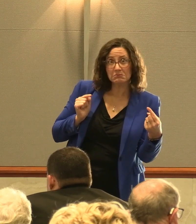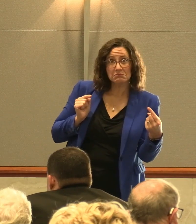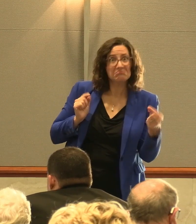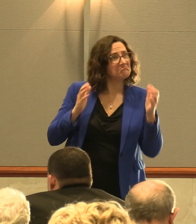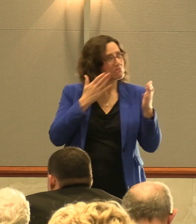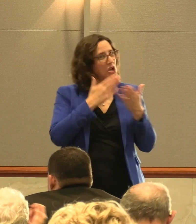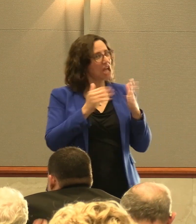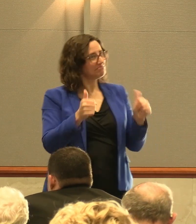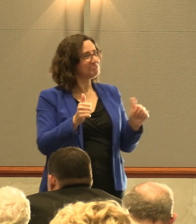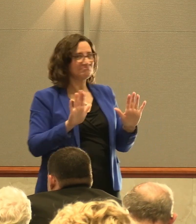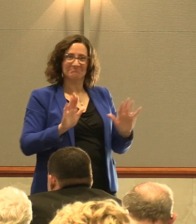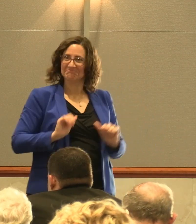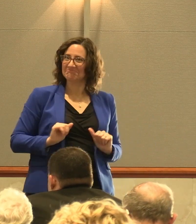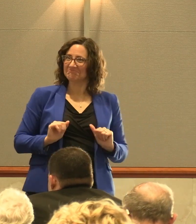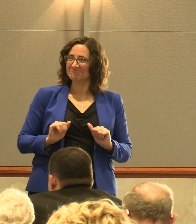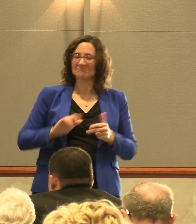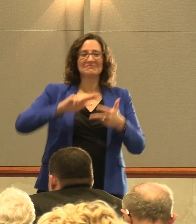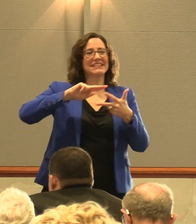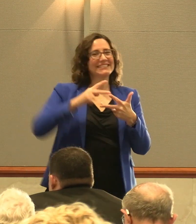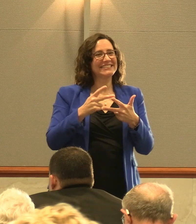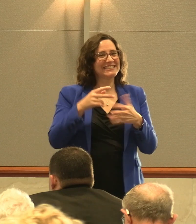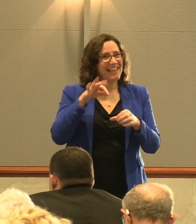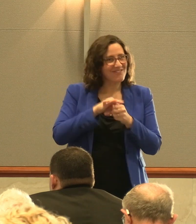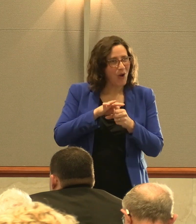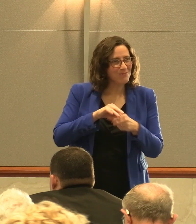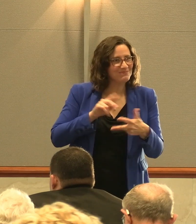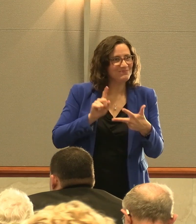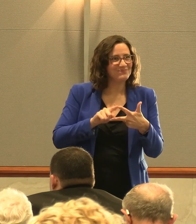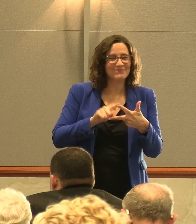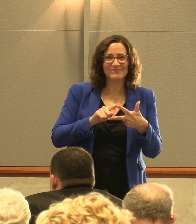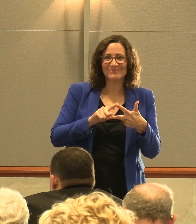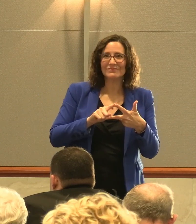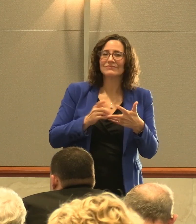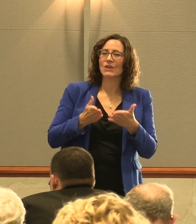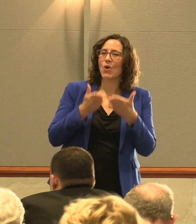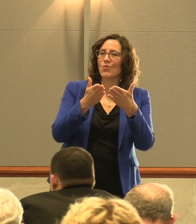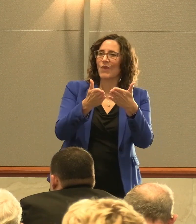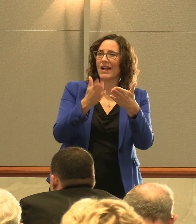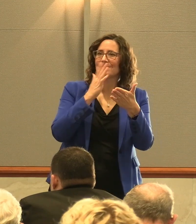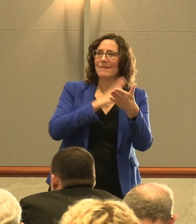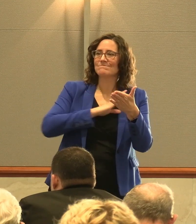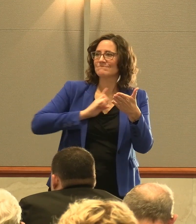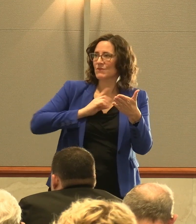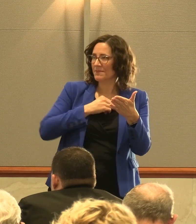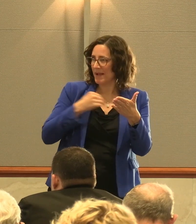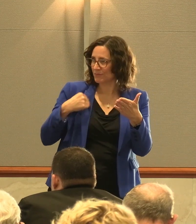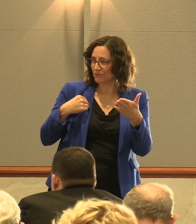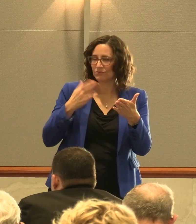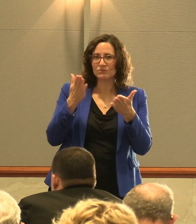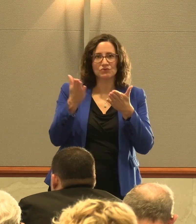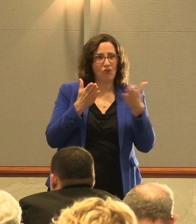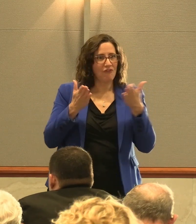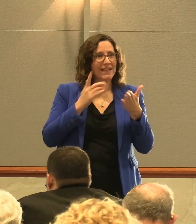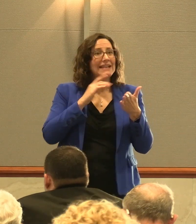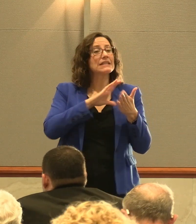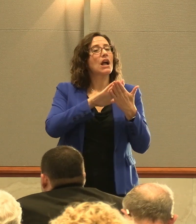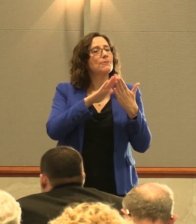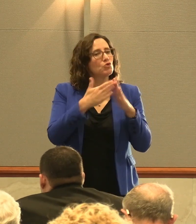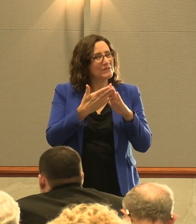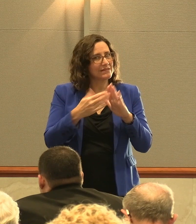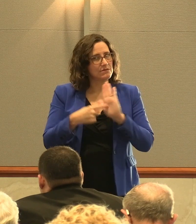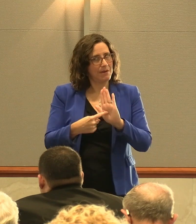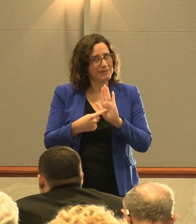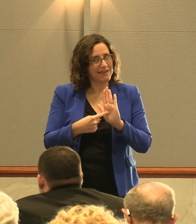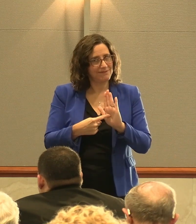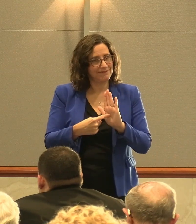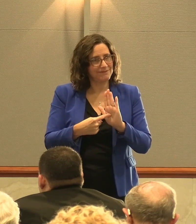Good, okay. For our second vote, we recommend the following board members serving as community